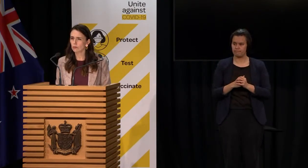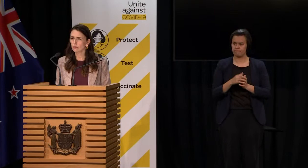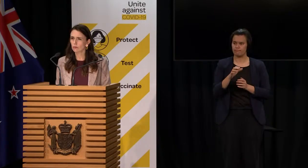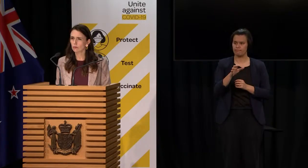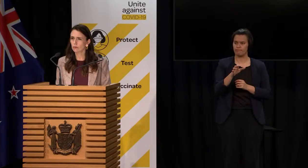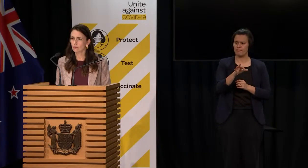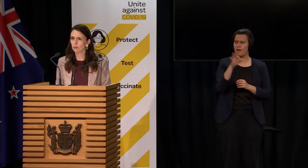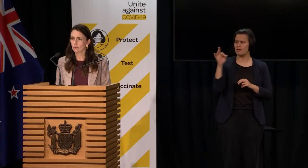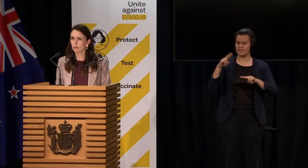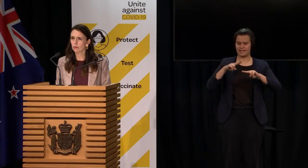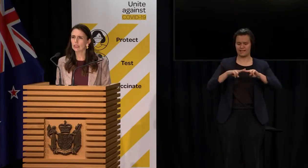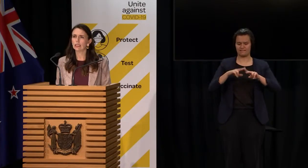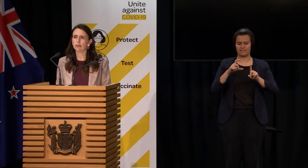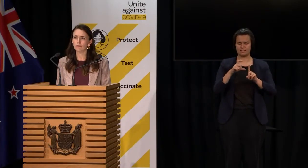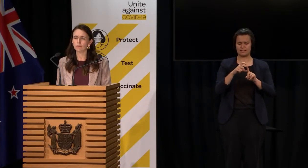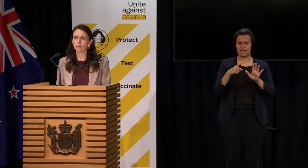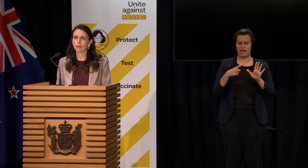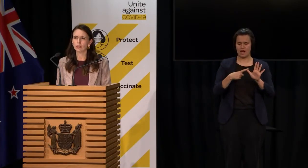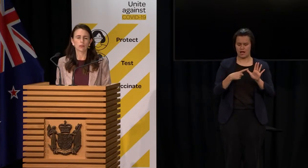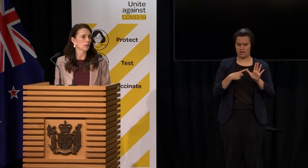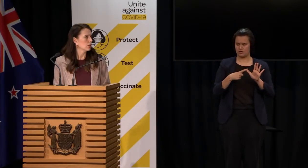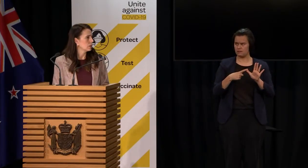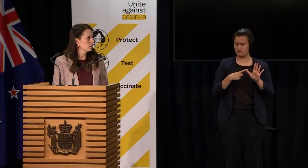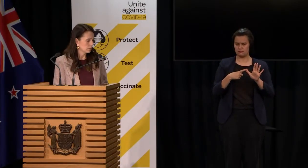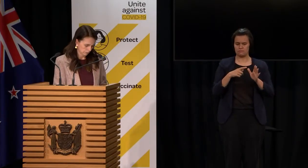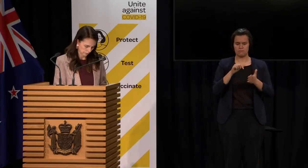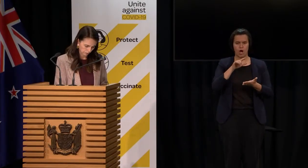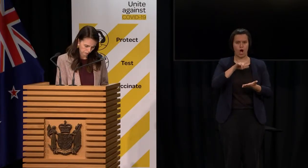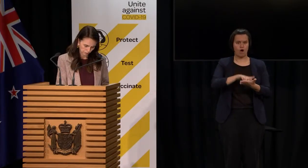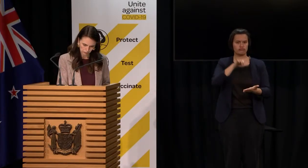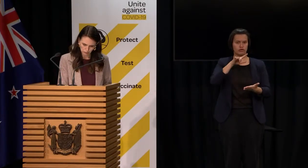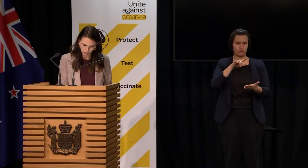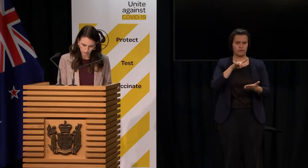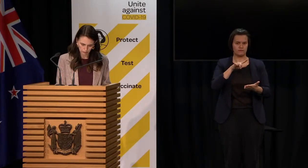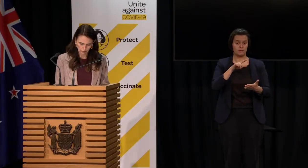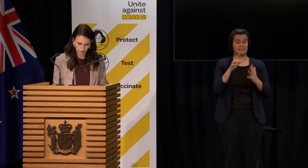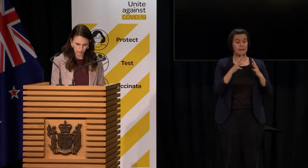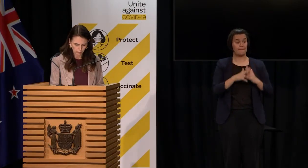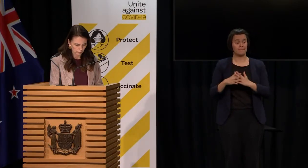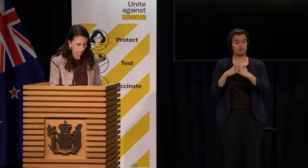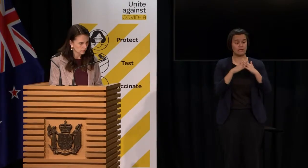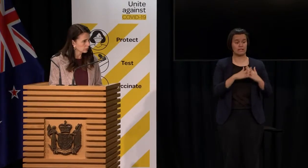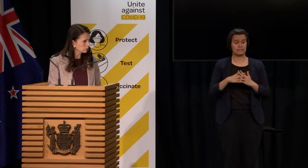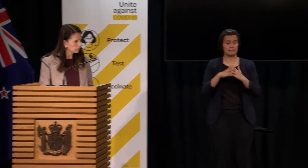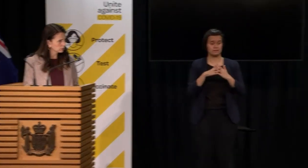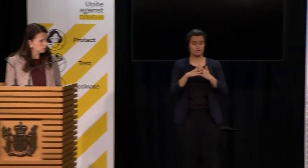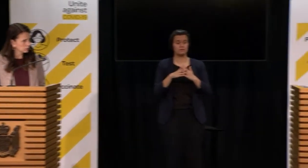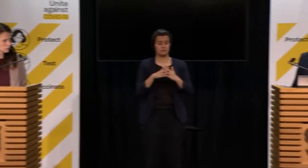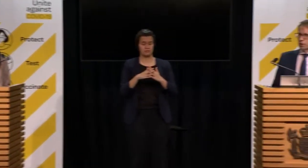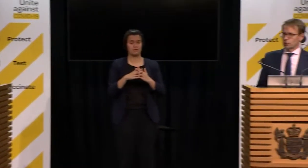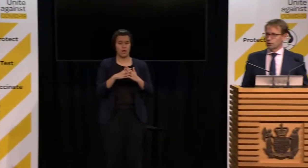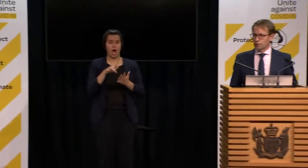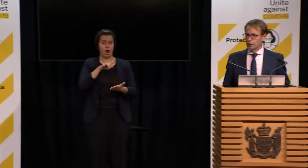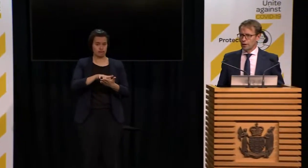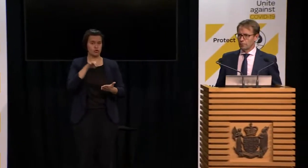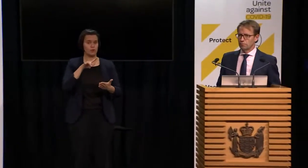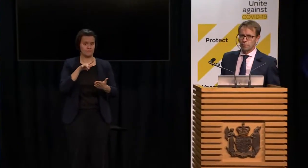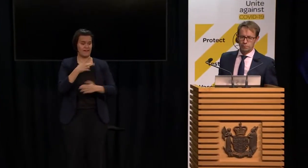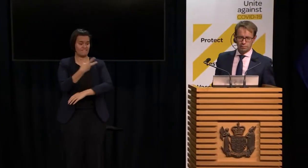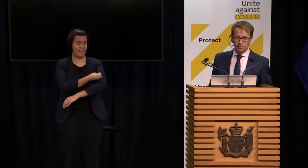the weekend approved an emergency use for Pfizer for 5 to 11-year-olds. Does that move us any closer? Well,